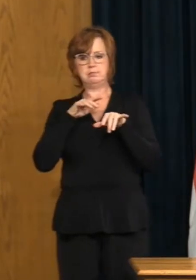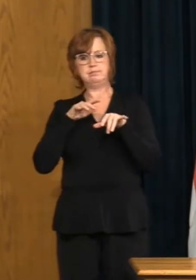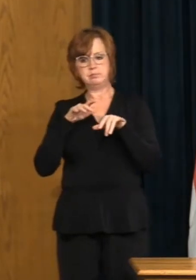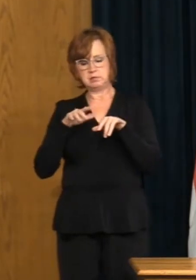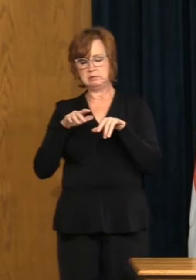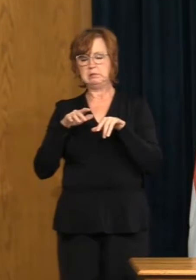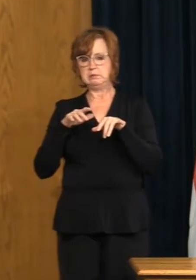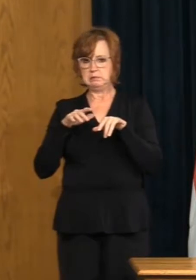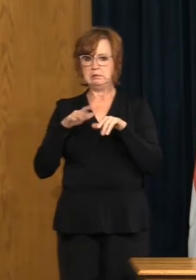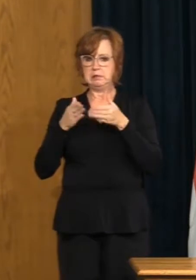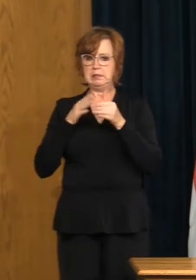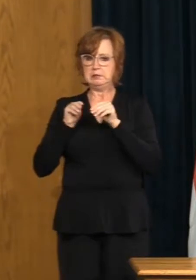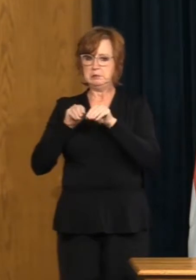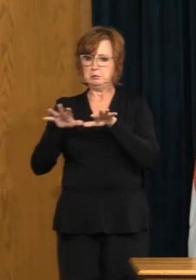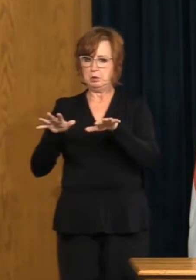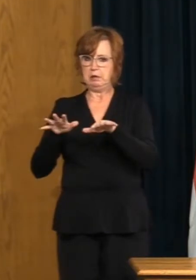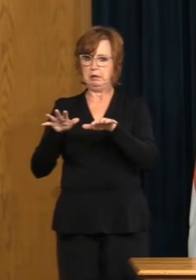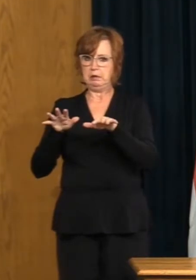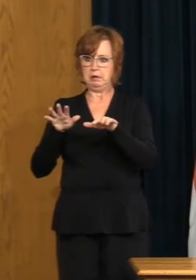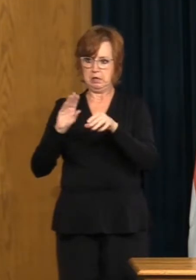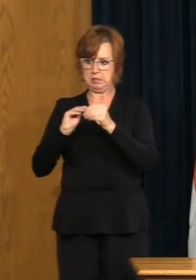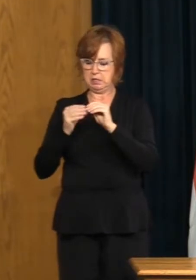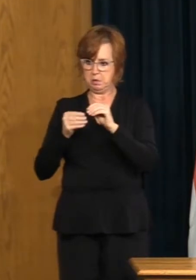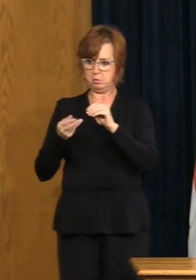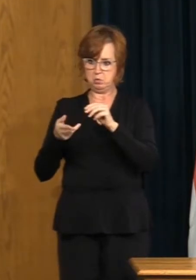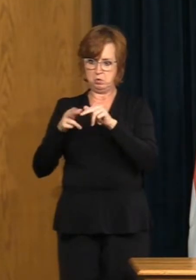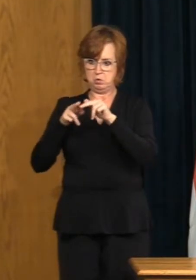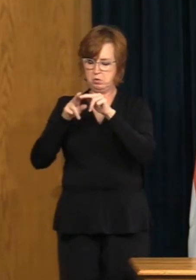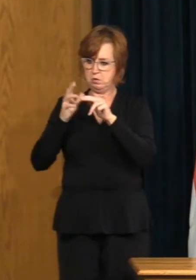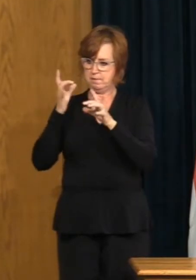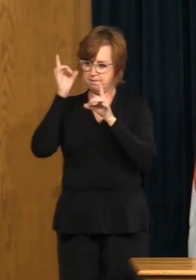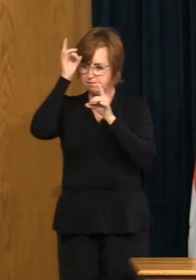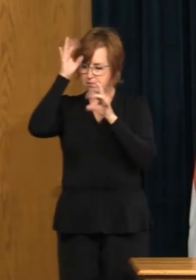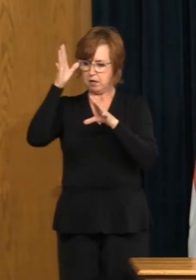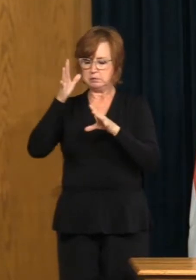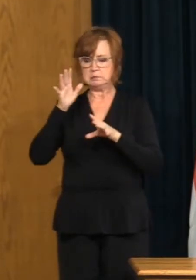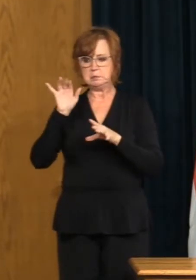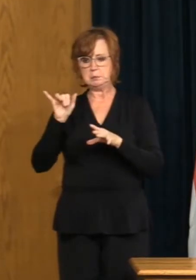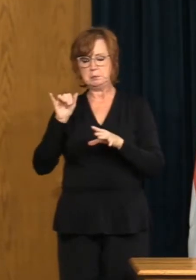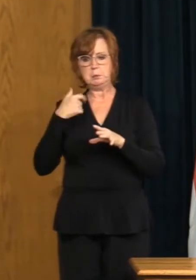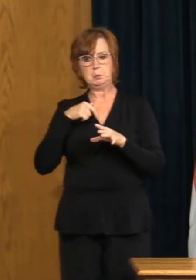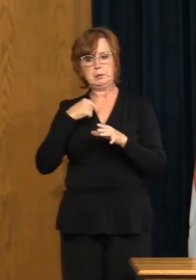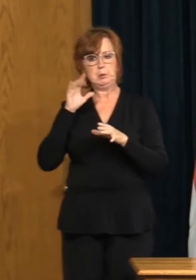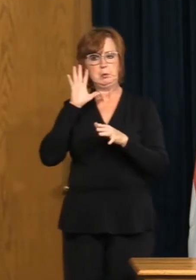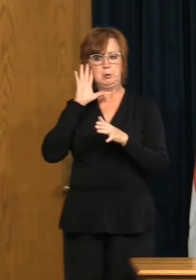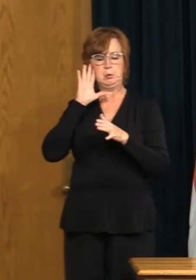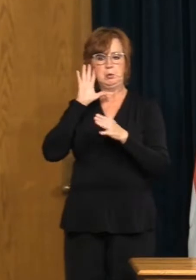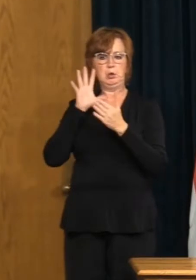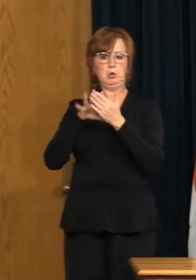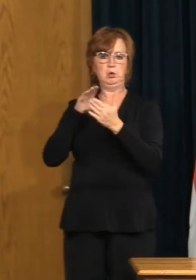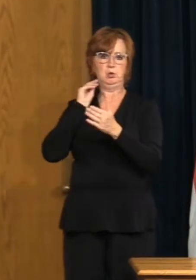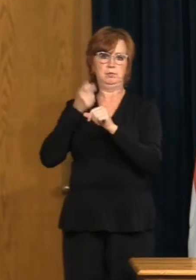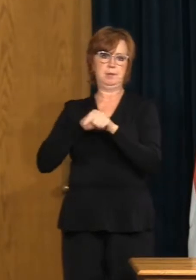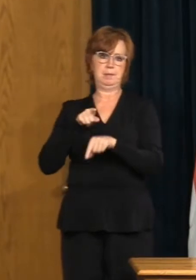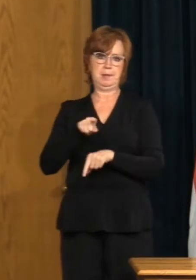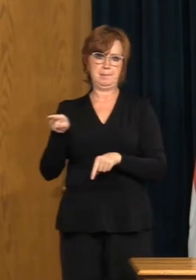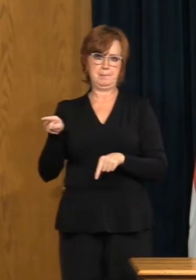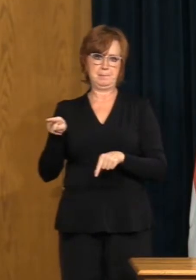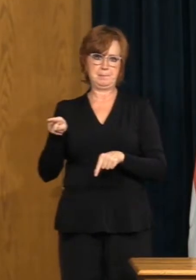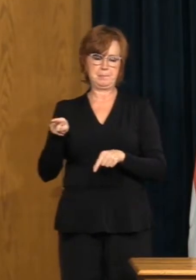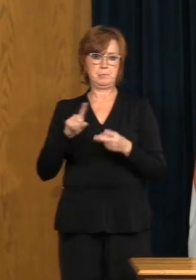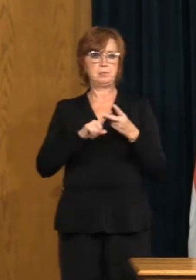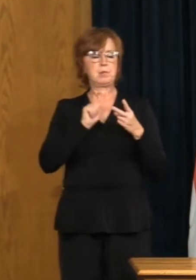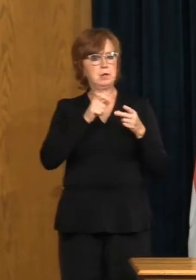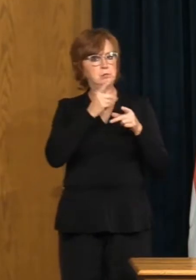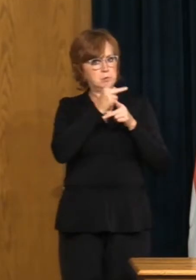doing to keep our case numbers low, to support school reopening, people going back to work, and all the other sectors of the economy that